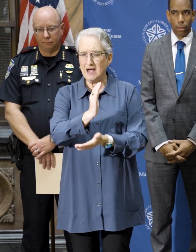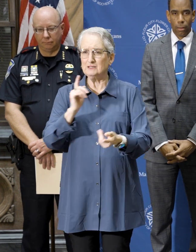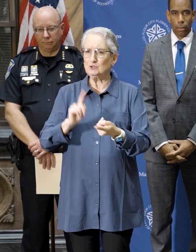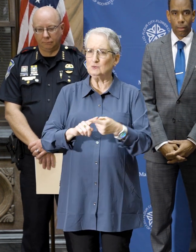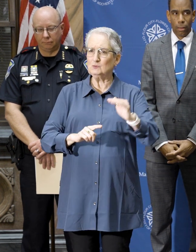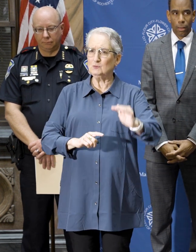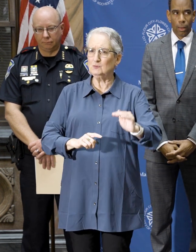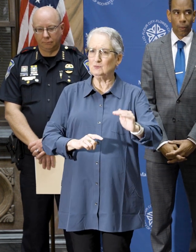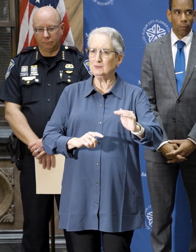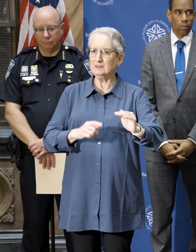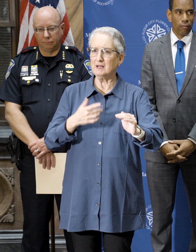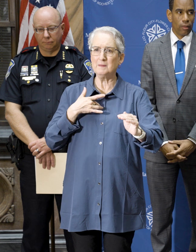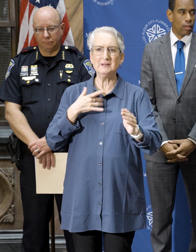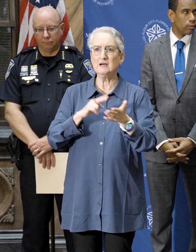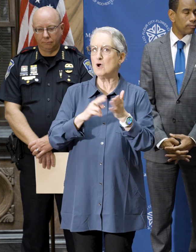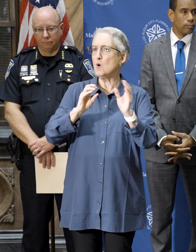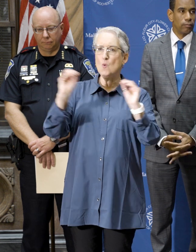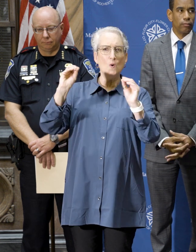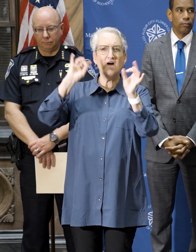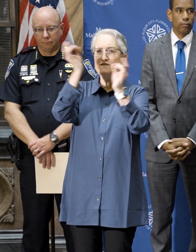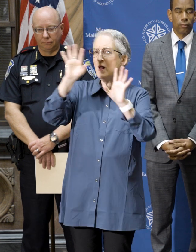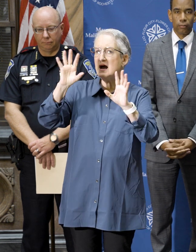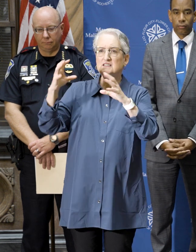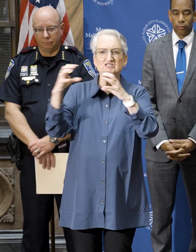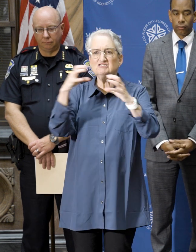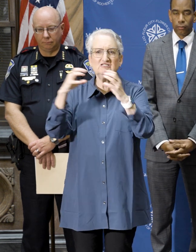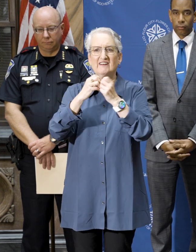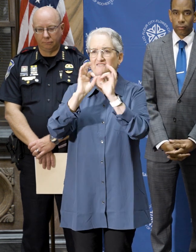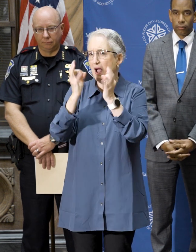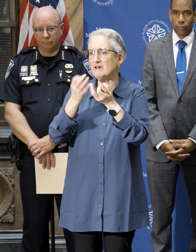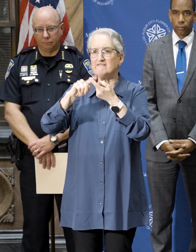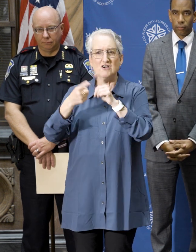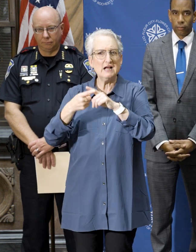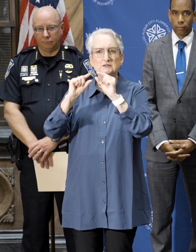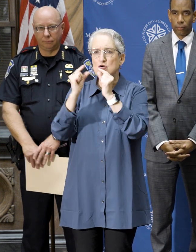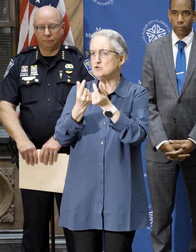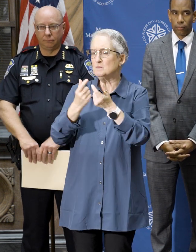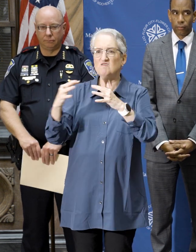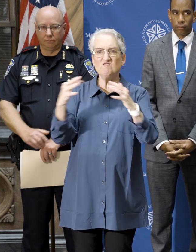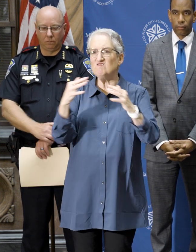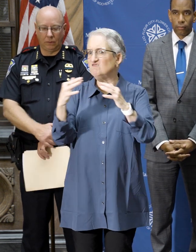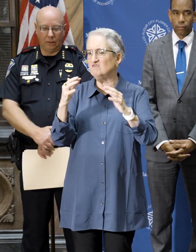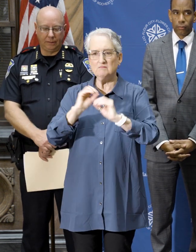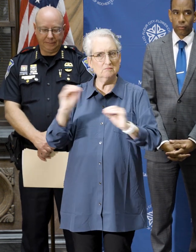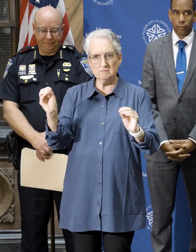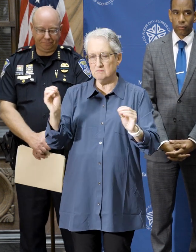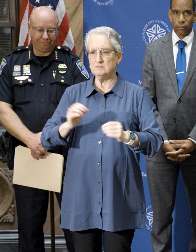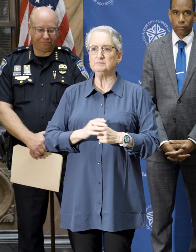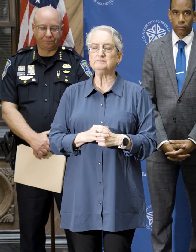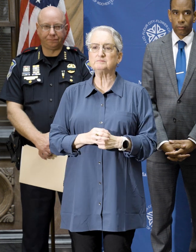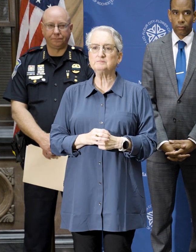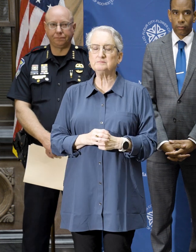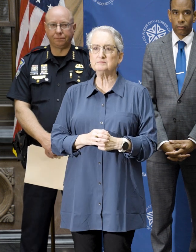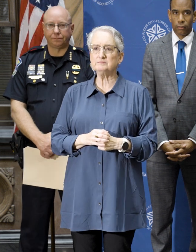can inflict on them and their family and their friends. And the important of the work has brought into stark relief in August